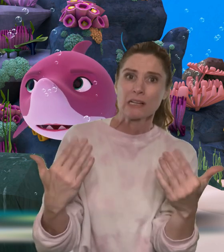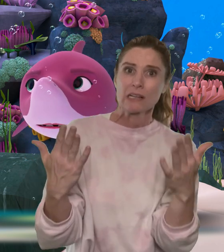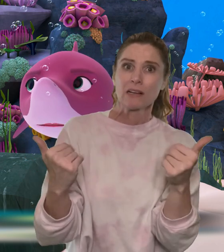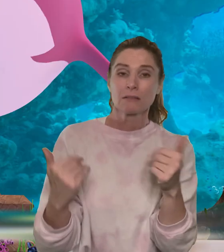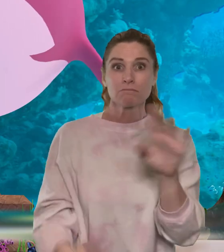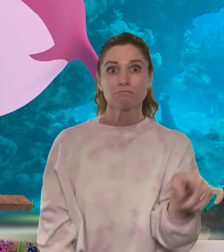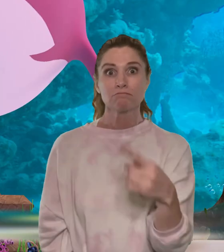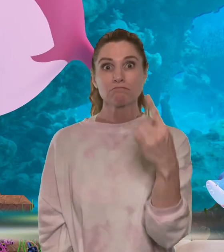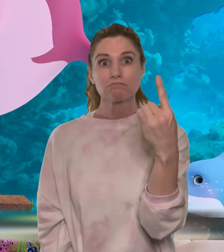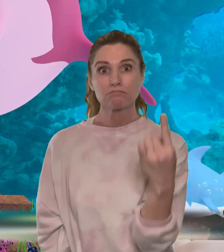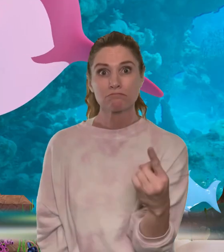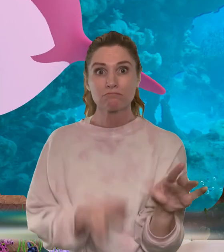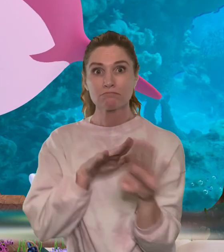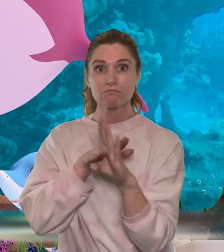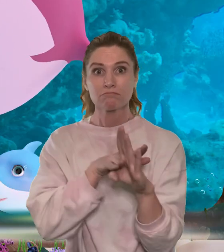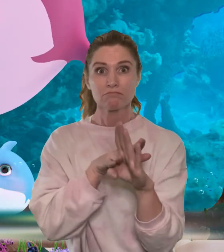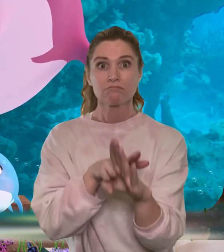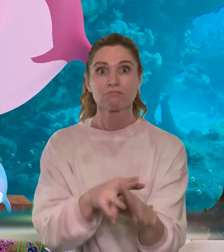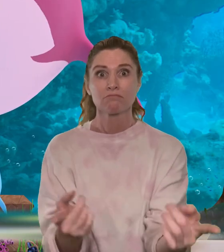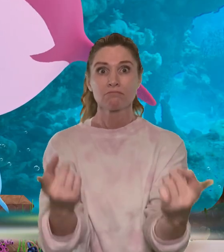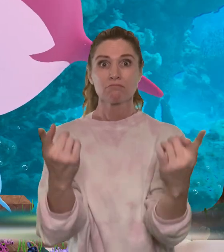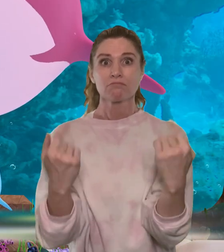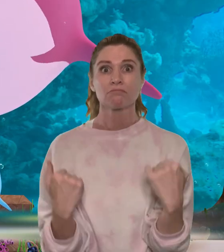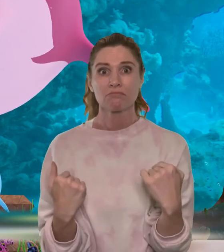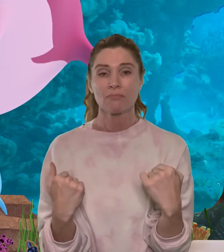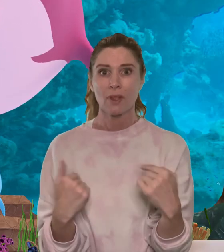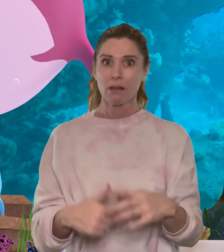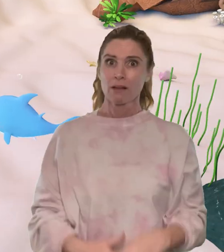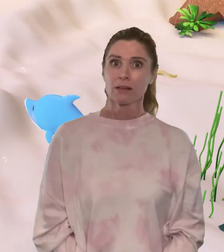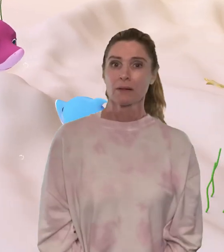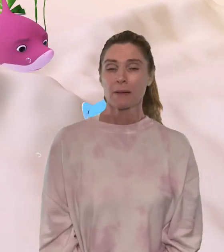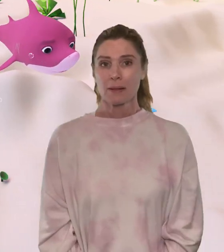come back." But only one little shark came back.